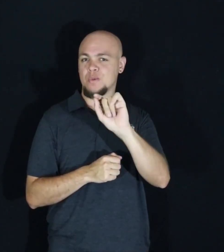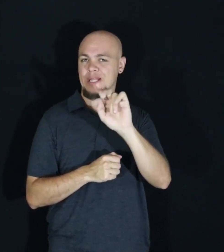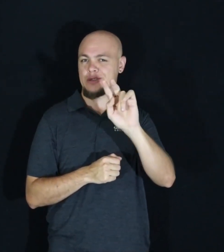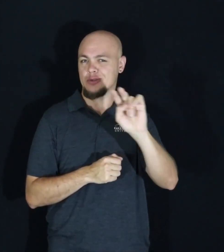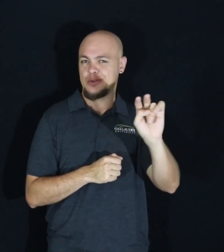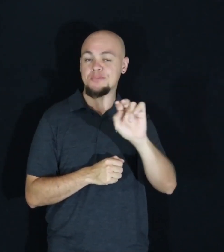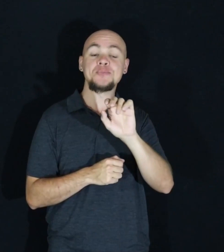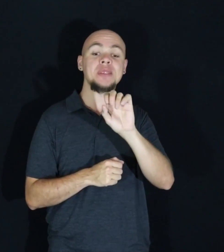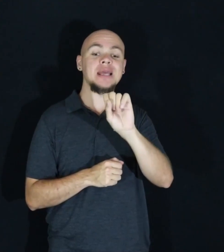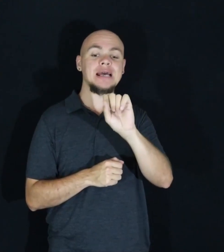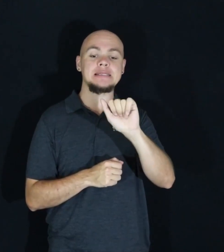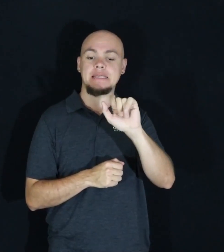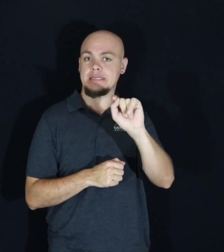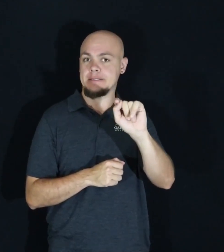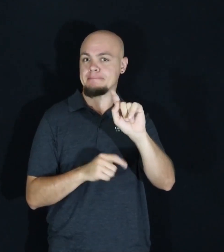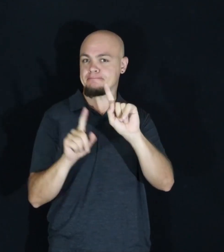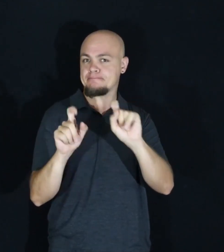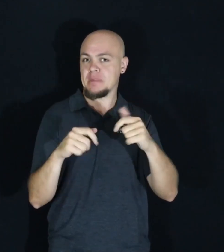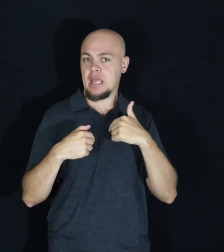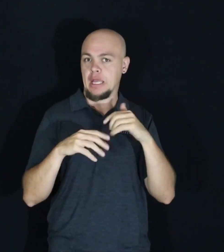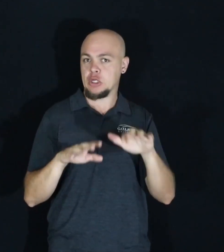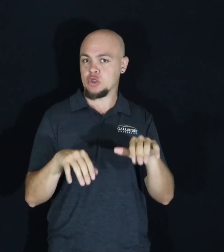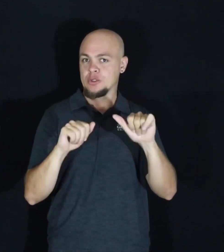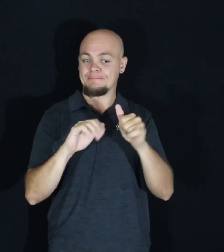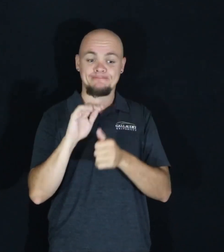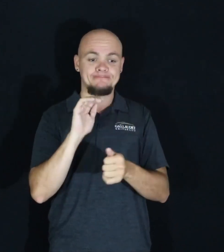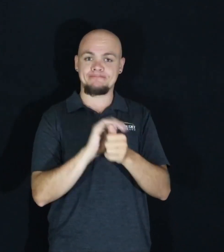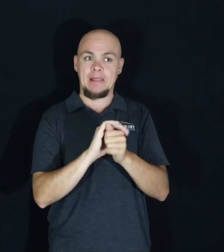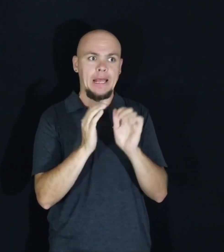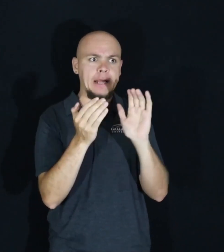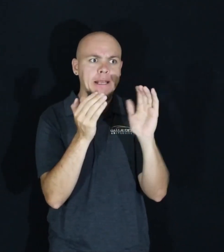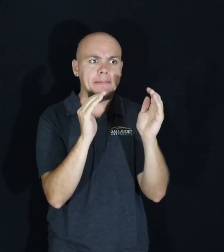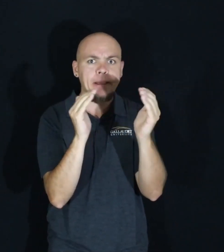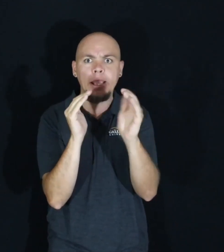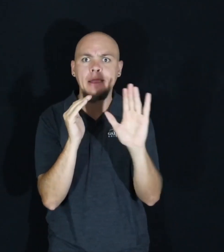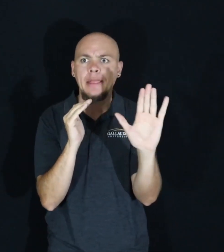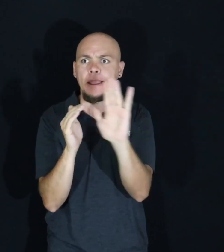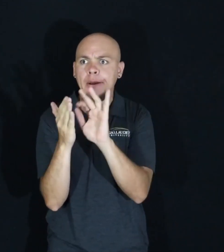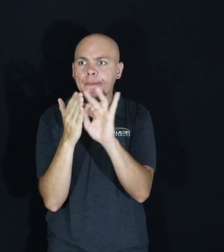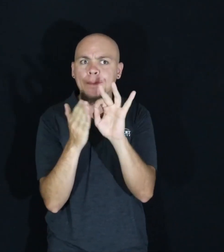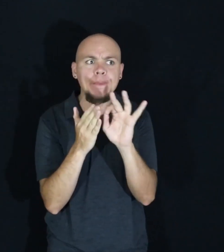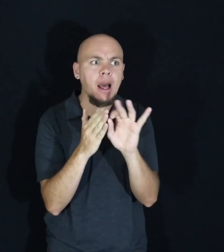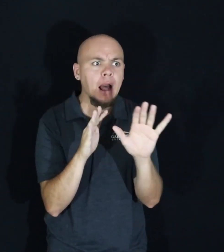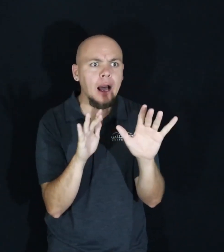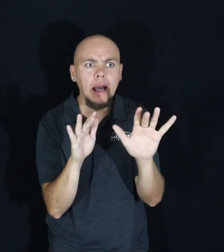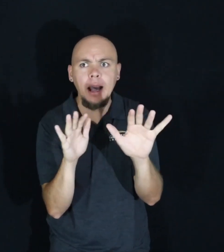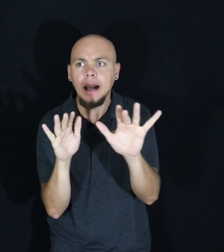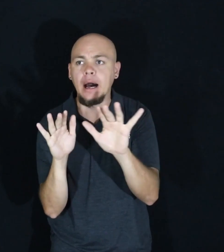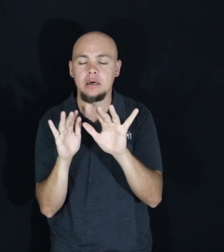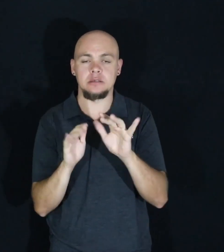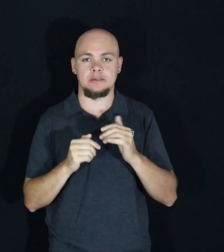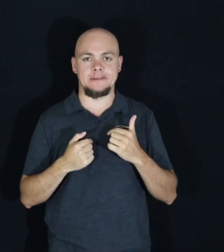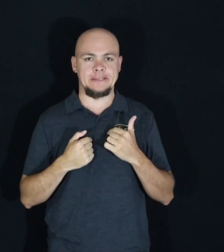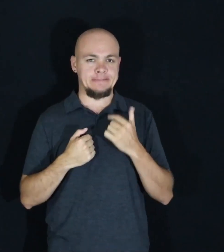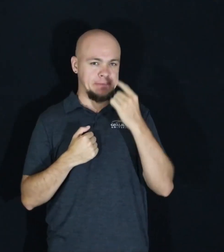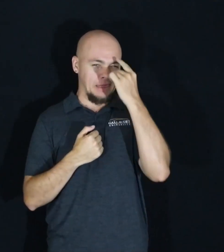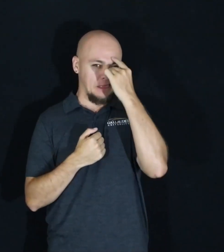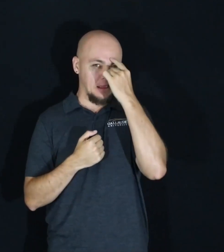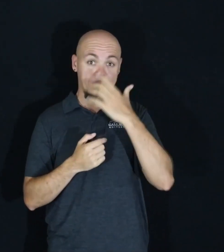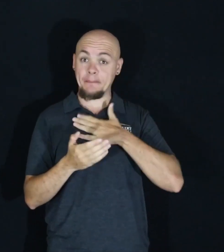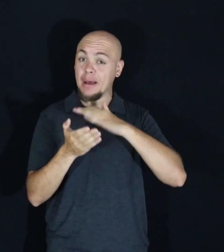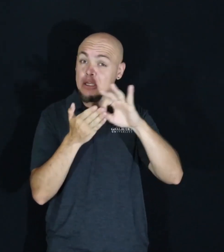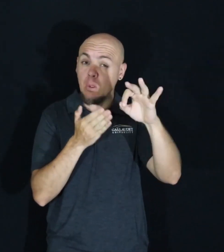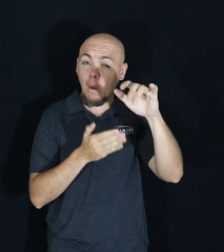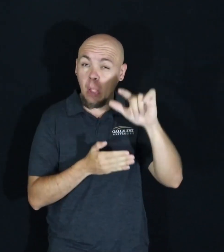the SATs. There was no hiding it. I was comparing myself to every single person around me. I would be thinking, is my score